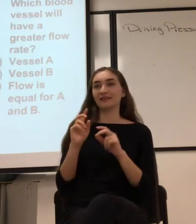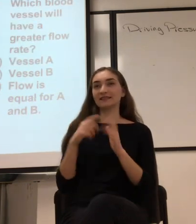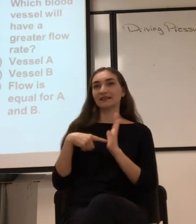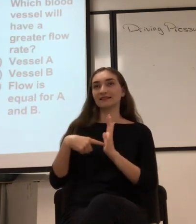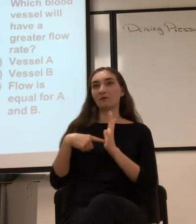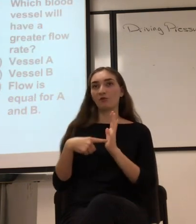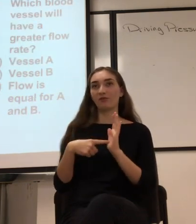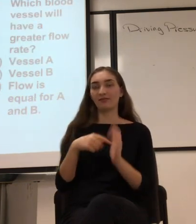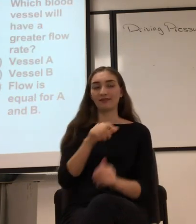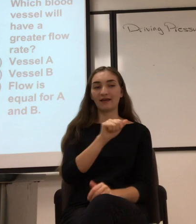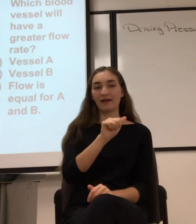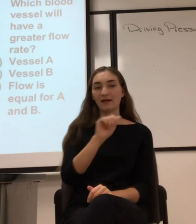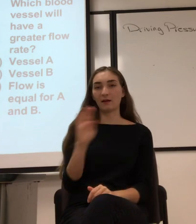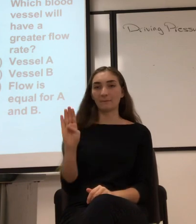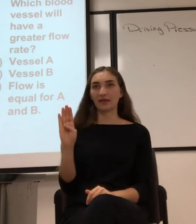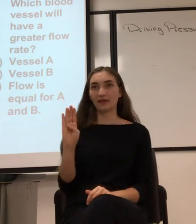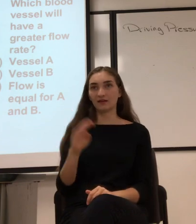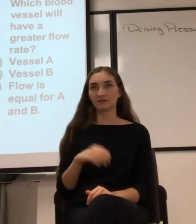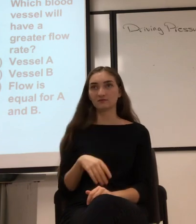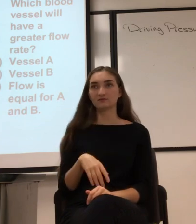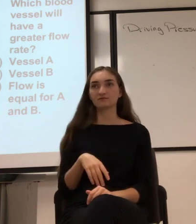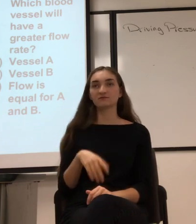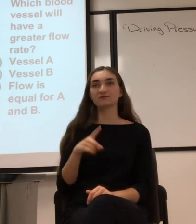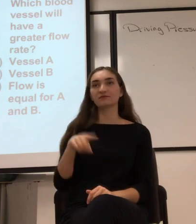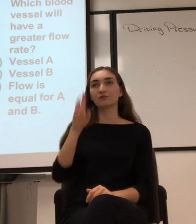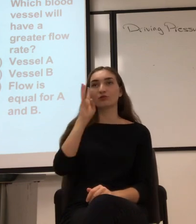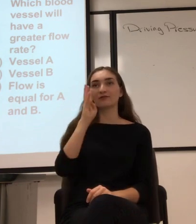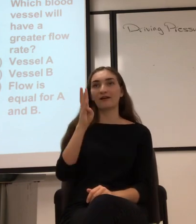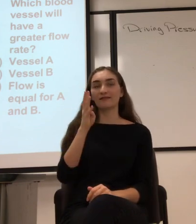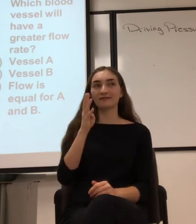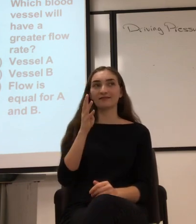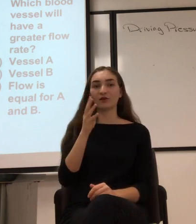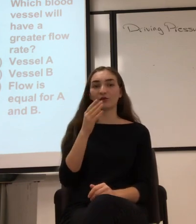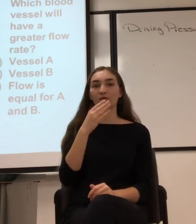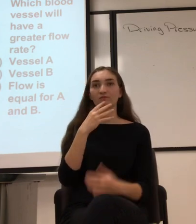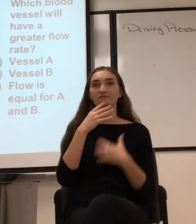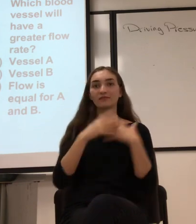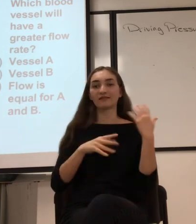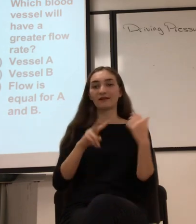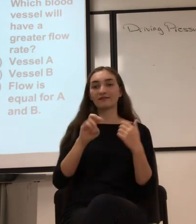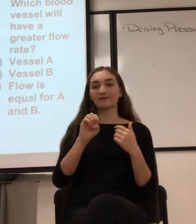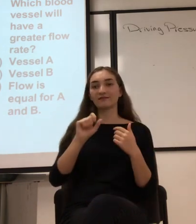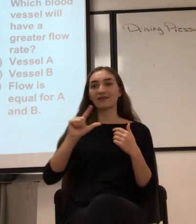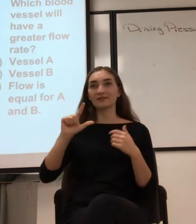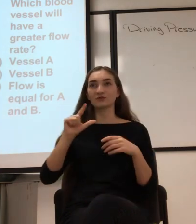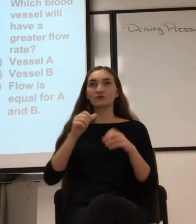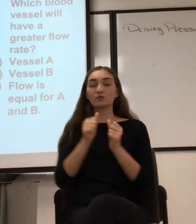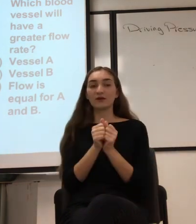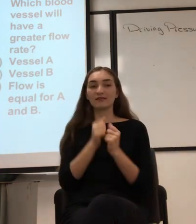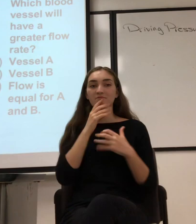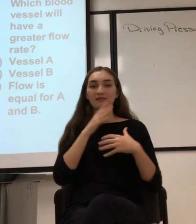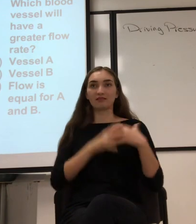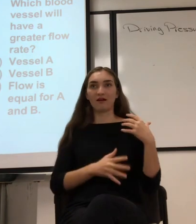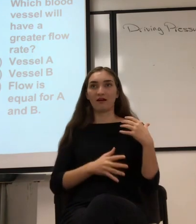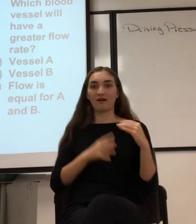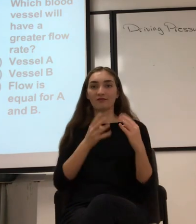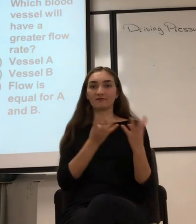Example A, example B. Pretend there are blood vessels with blood flow in it, and assume everything else is equal,